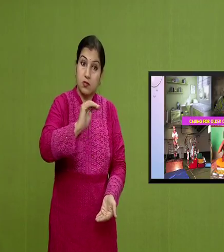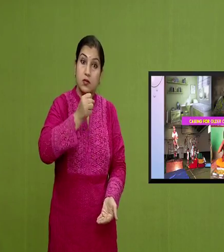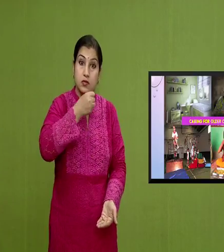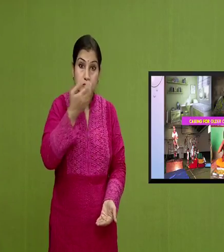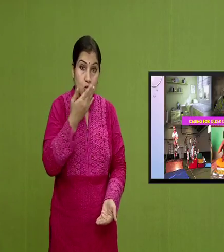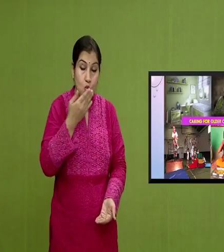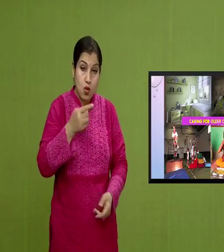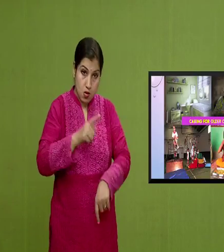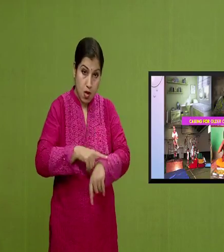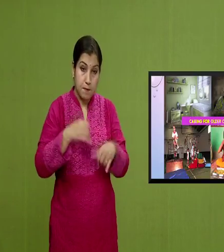school.